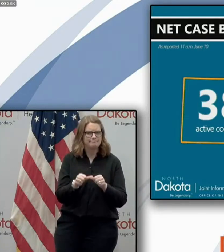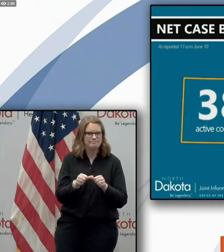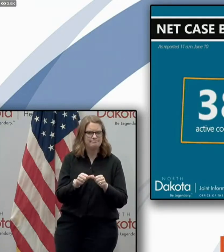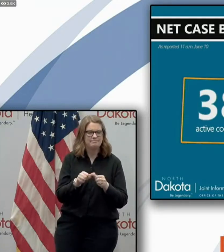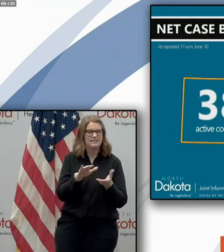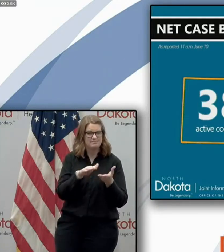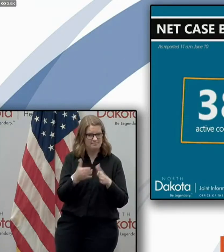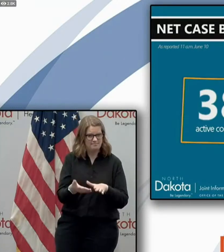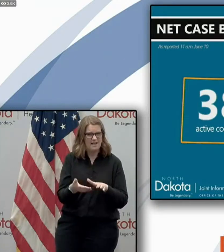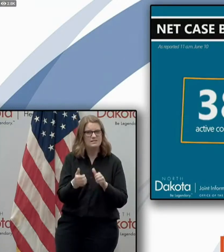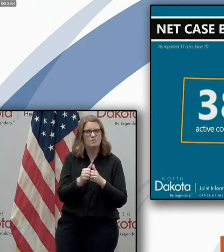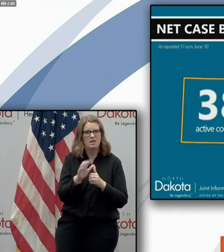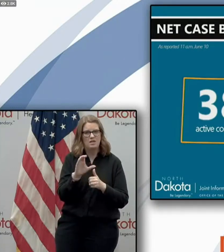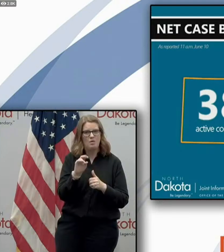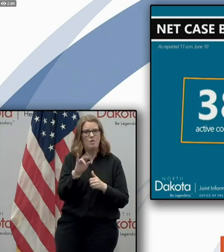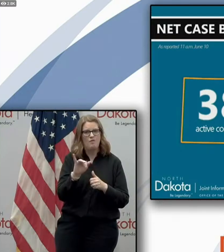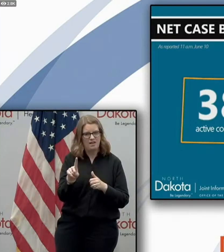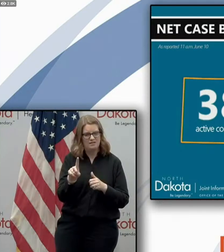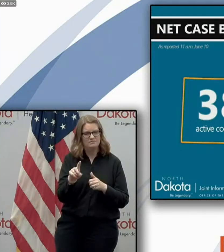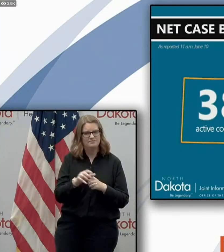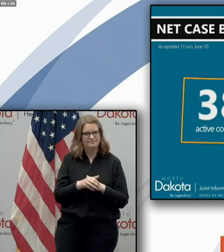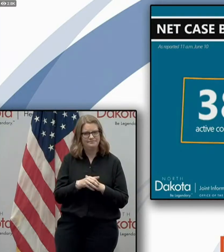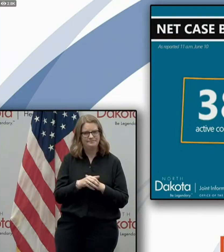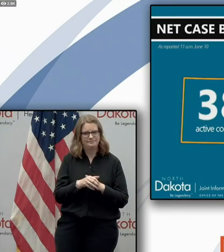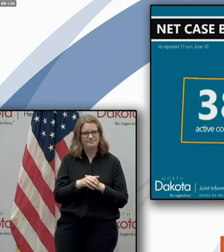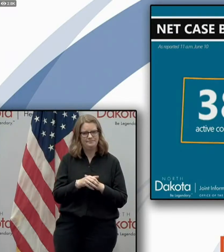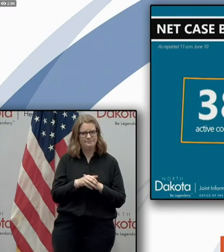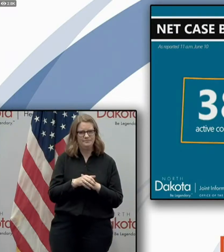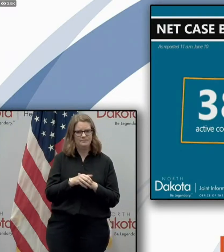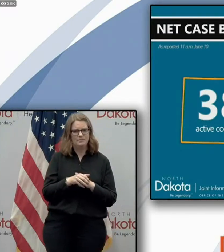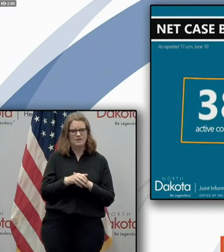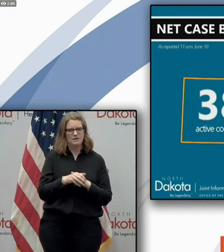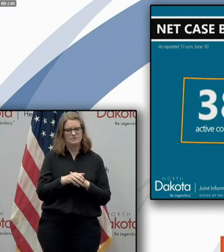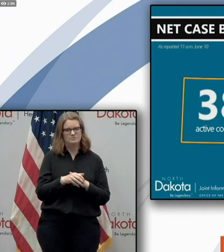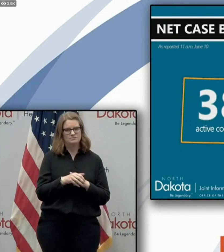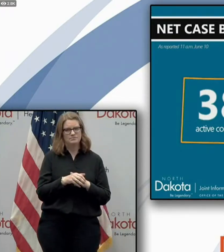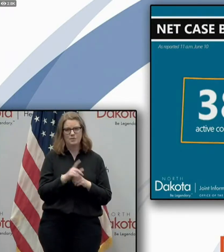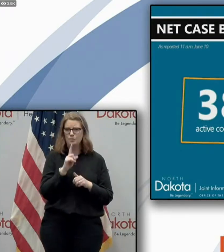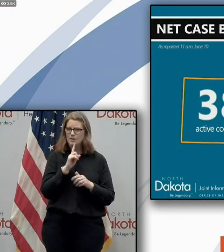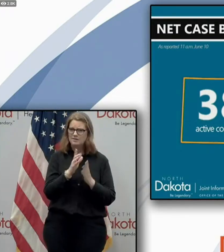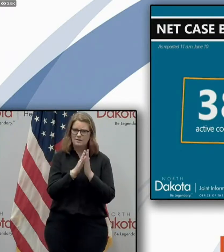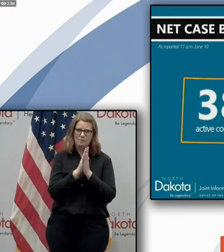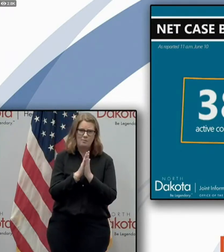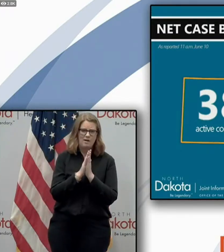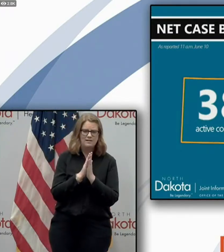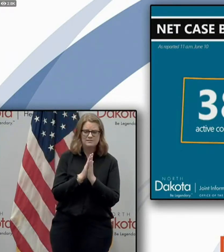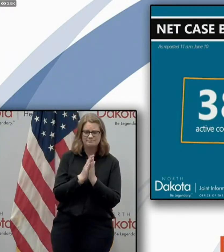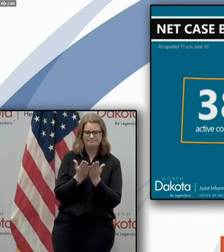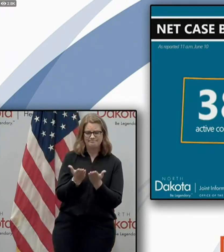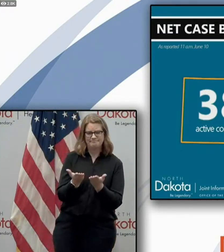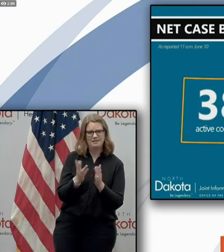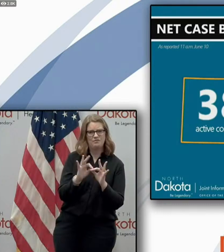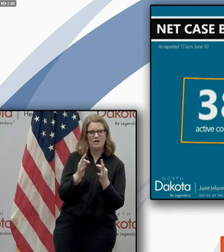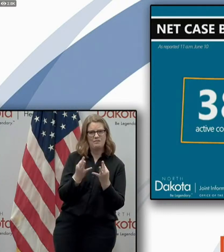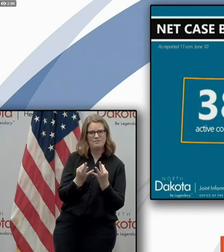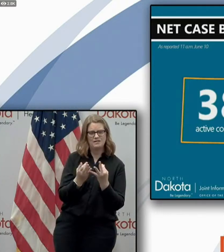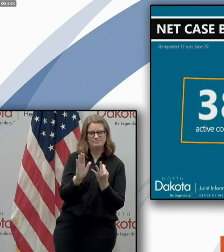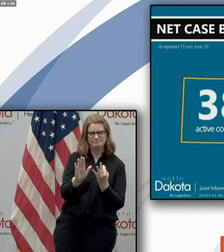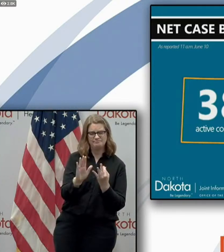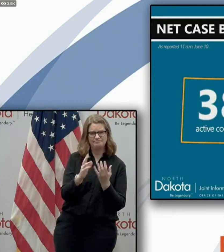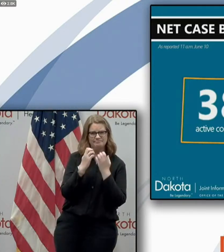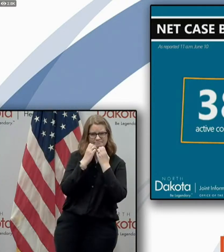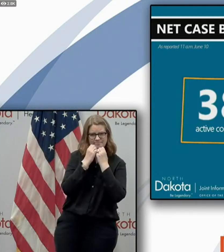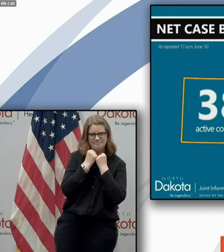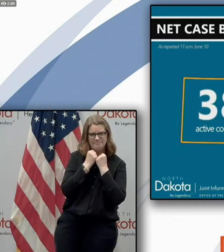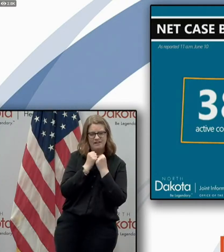with COVID-19. And as always, our thoughts and prayers are with her and her loved ones over